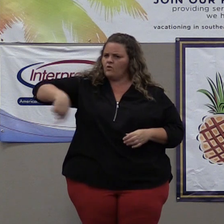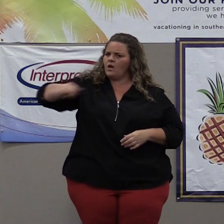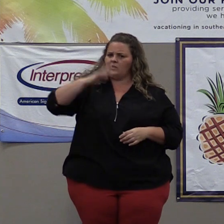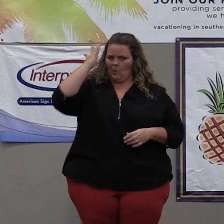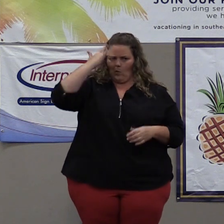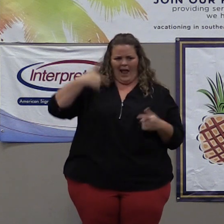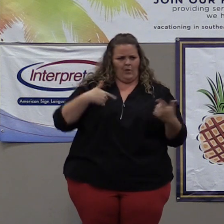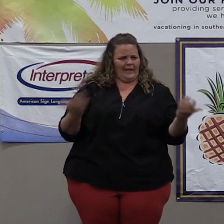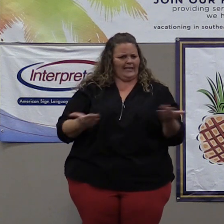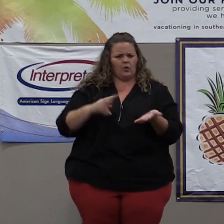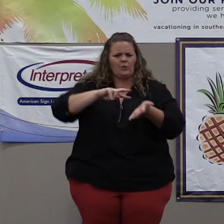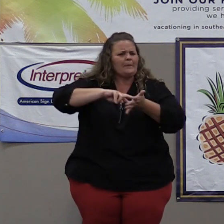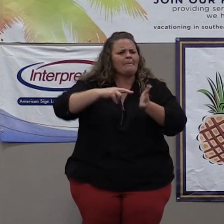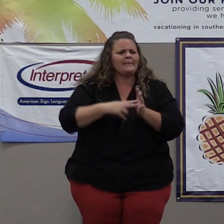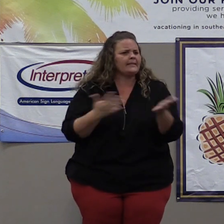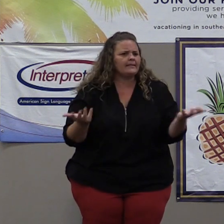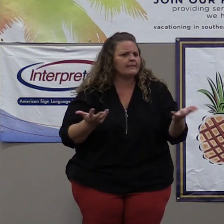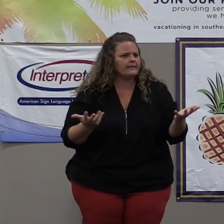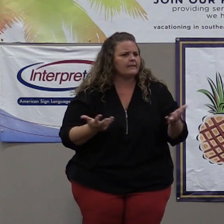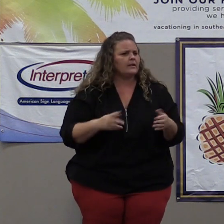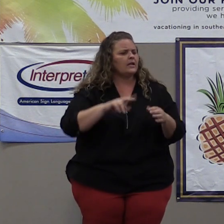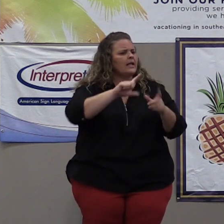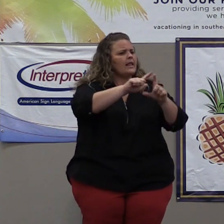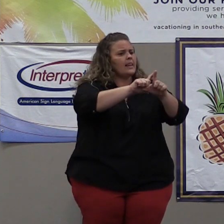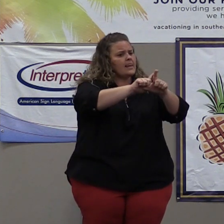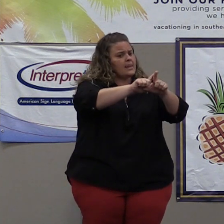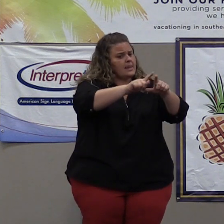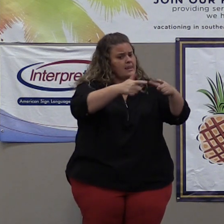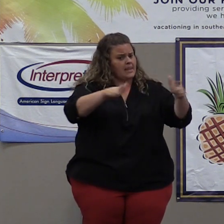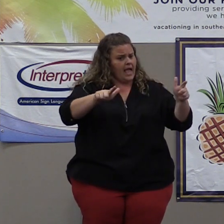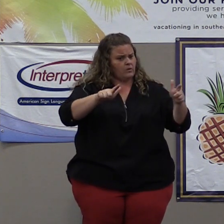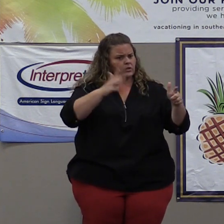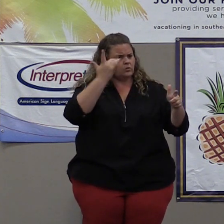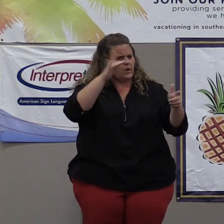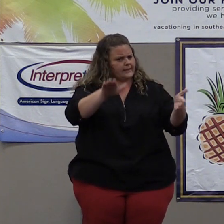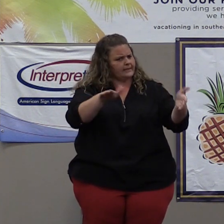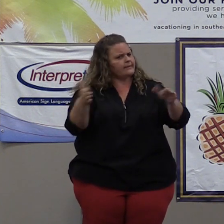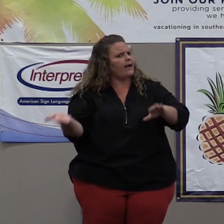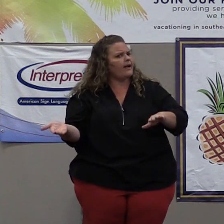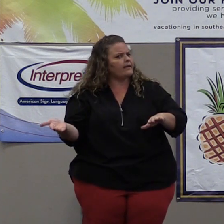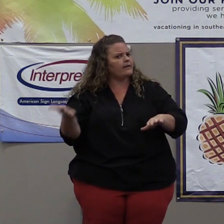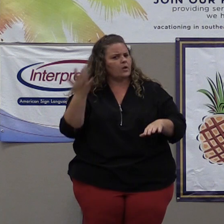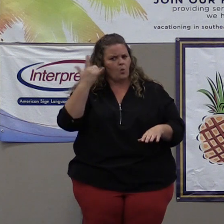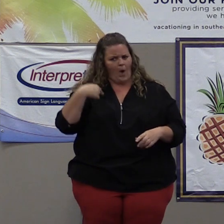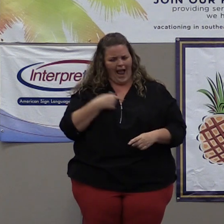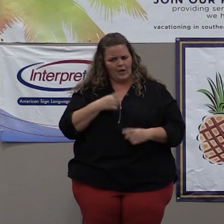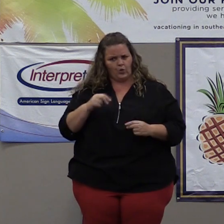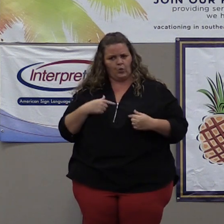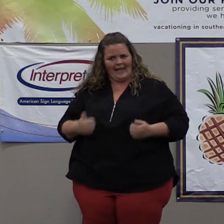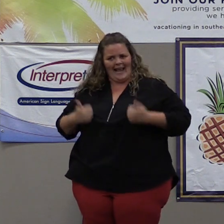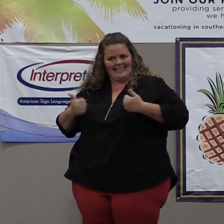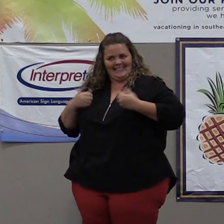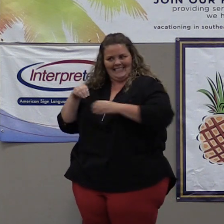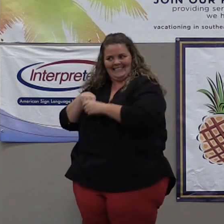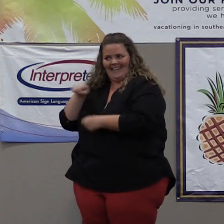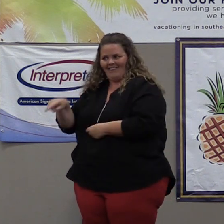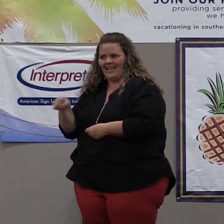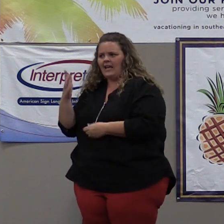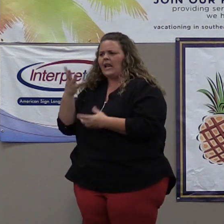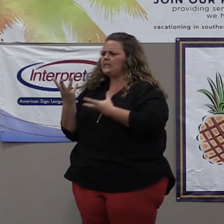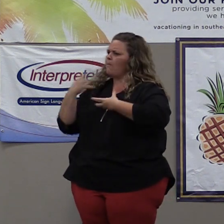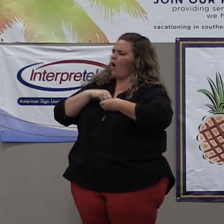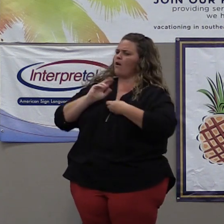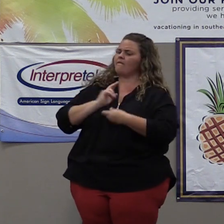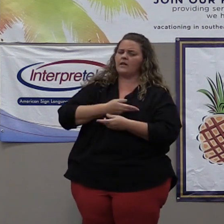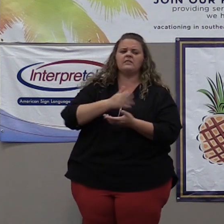are we here? What does this mean? Why does language die? Why do we exist in language? How is it a part of us? And it was a very